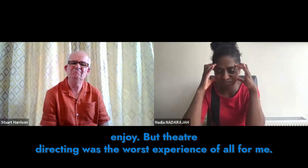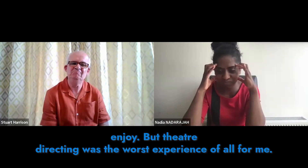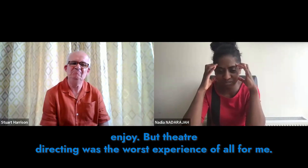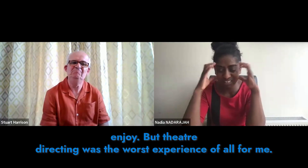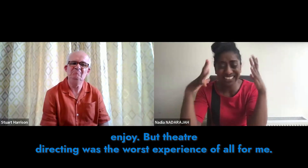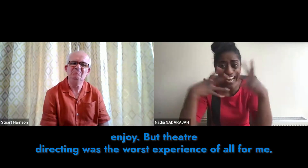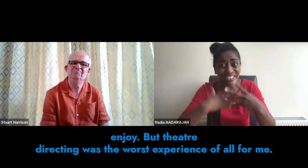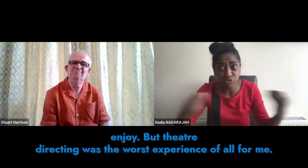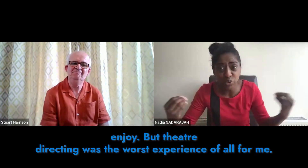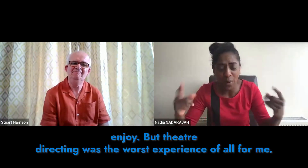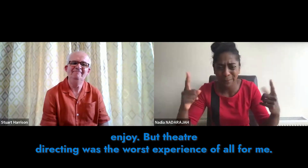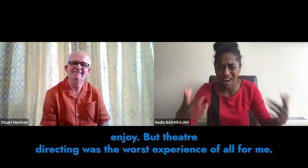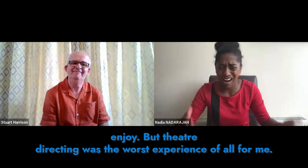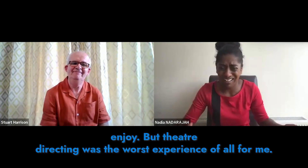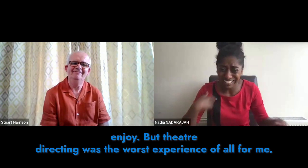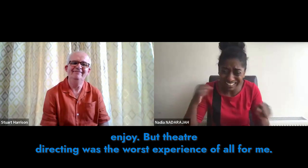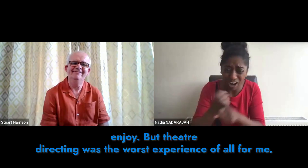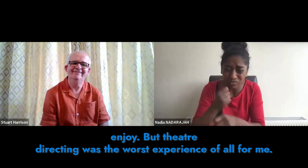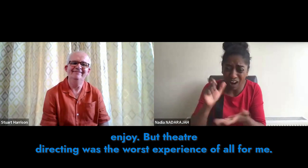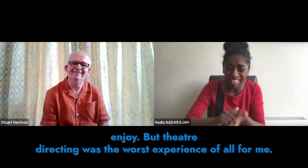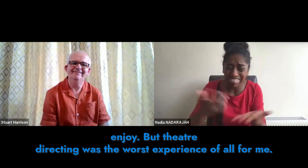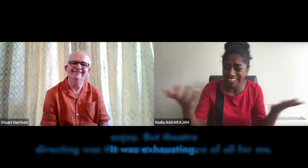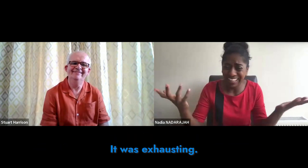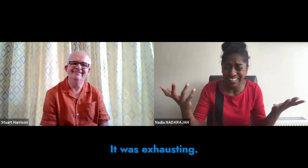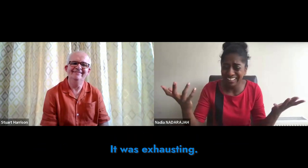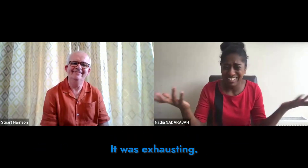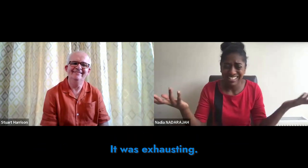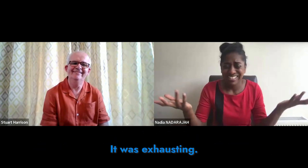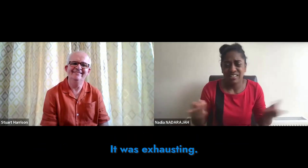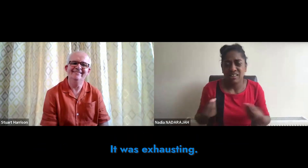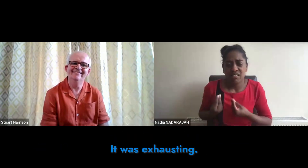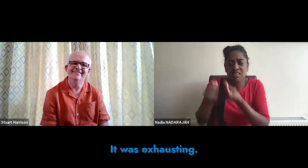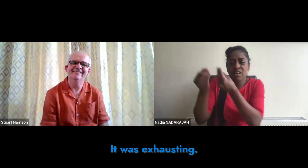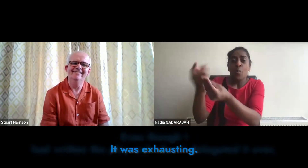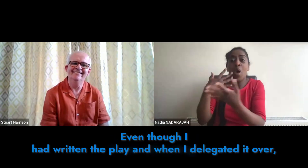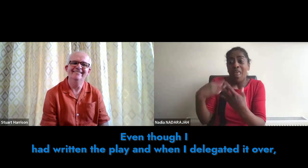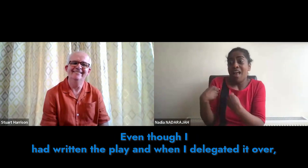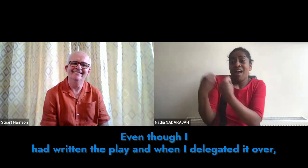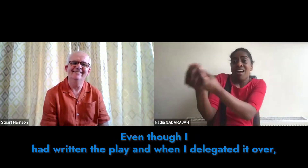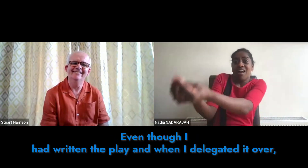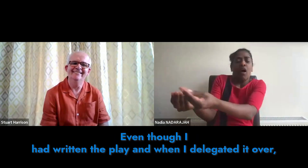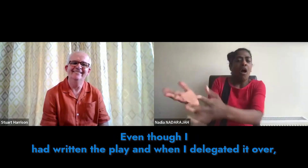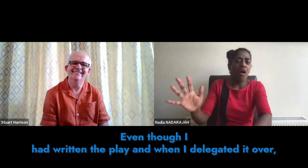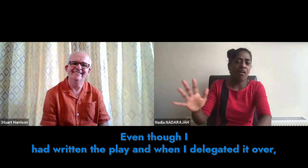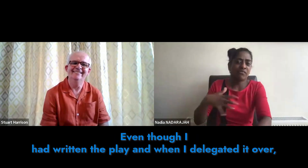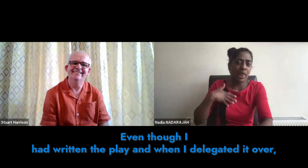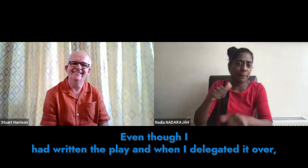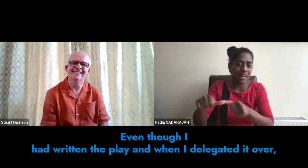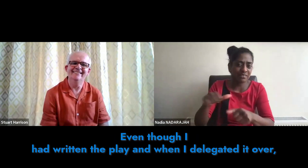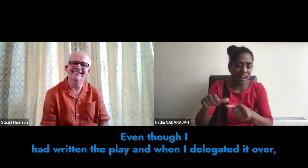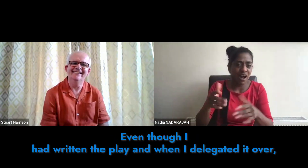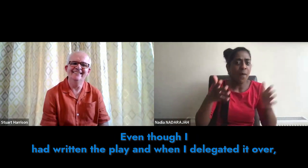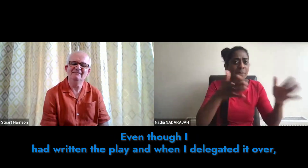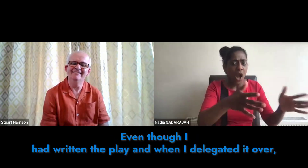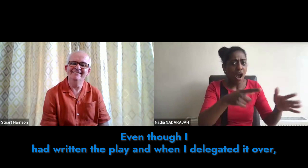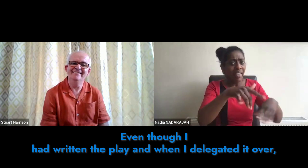directing was the worst experience of all for me. It was exhausting. even though I had written the play. And when I delegated